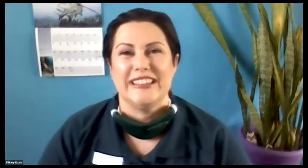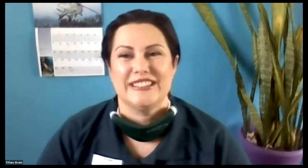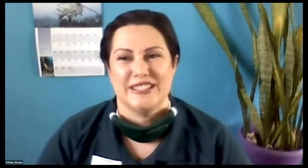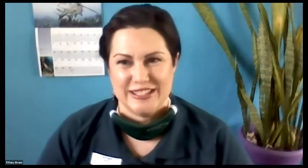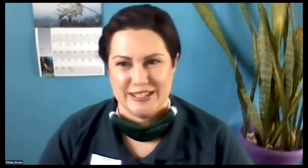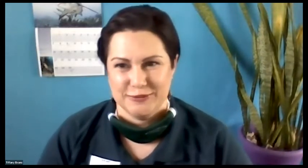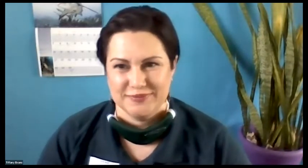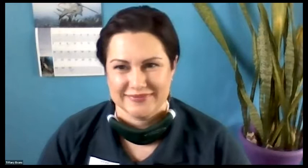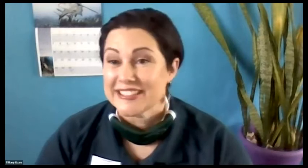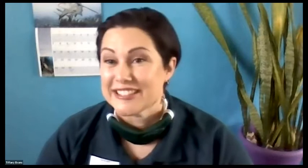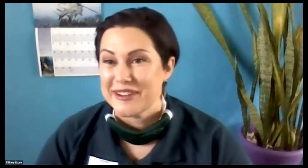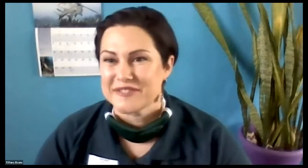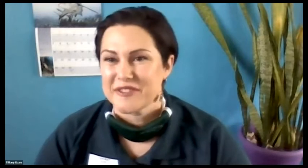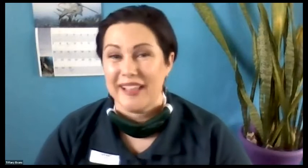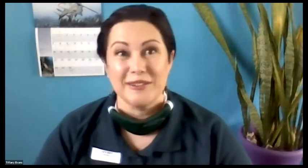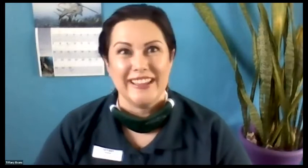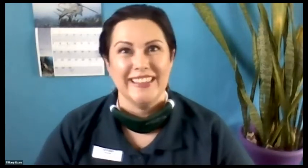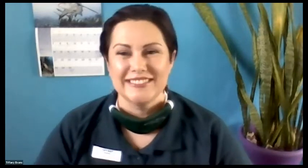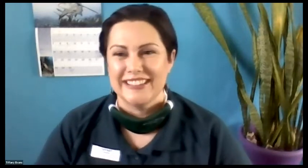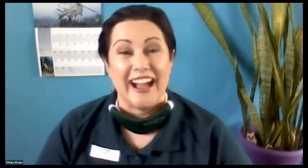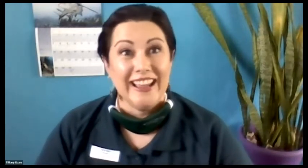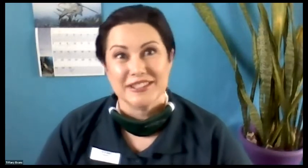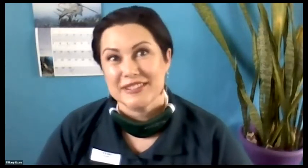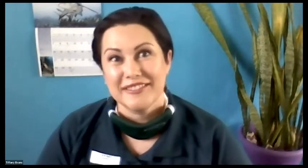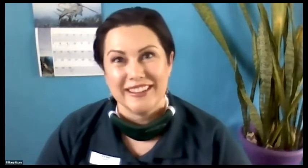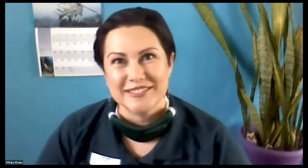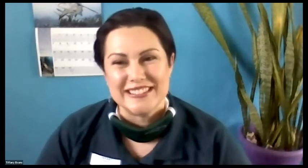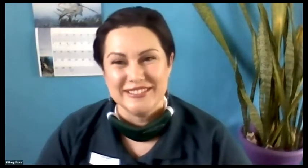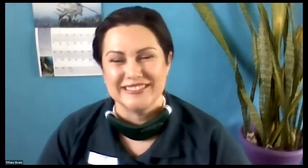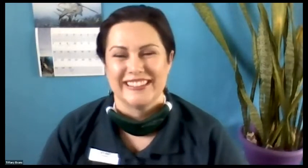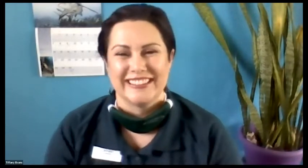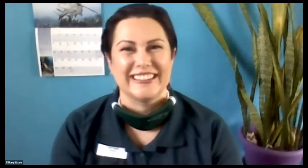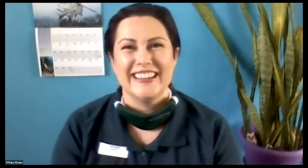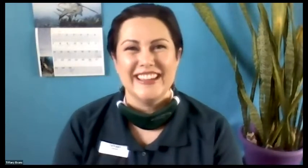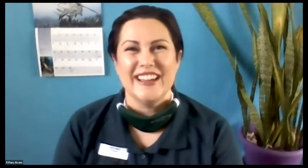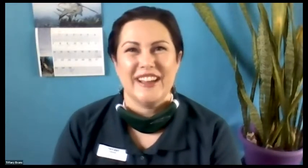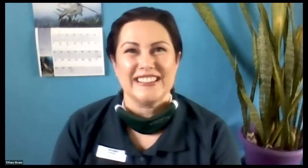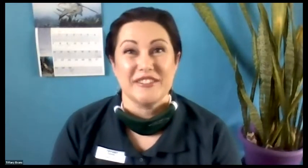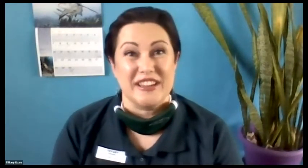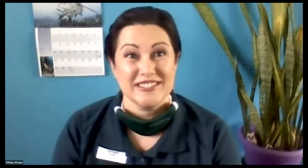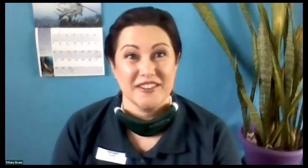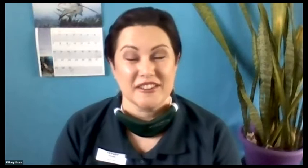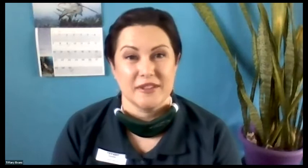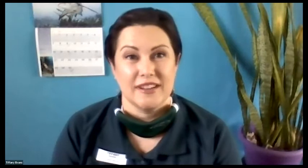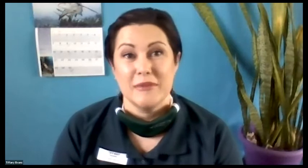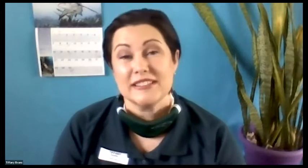to the zoo. I see someone else is from Illinois. Hello. I actually live in Illinois too. Okay, so here's our first one, and I'm going to spell